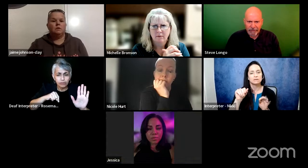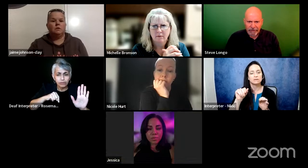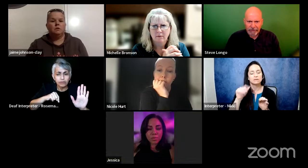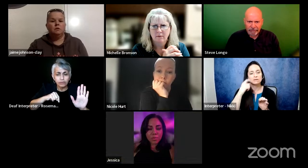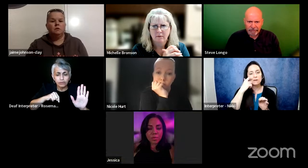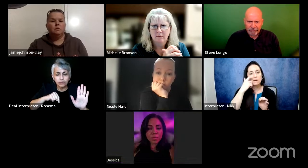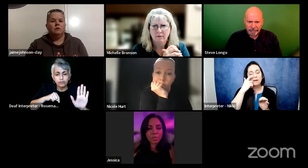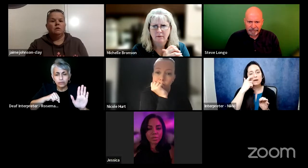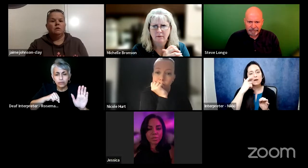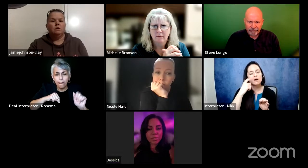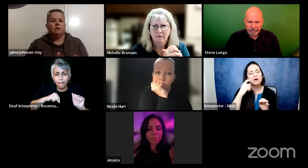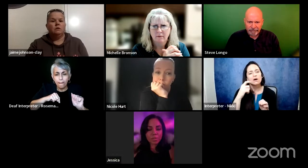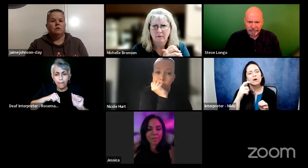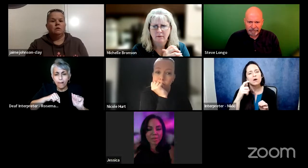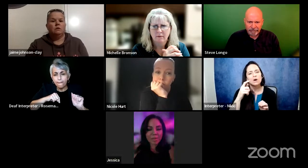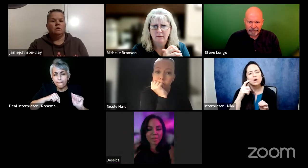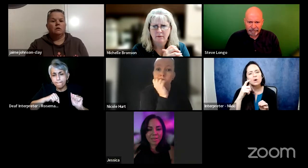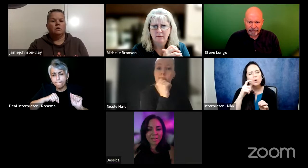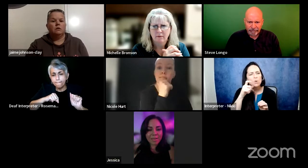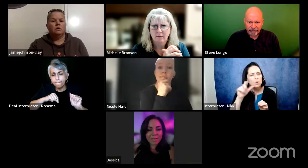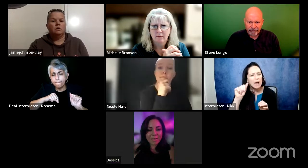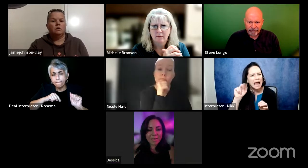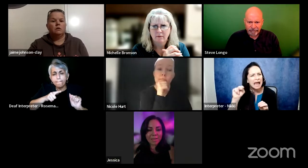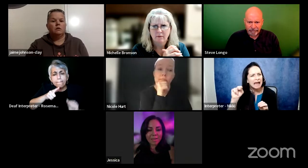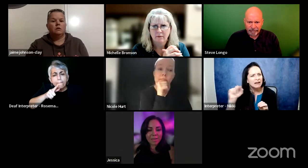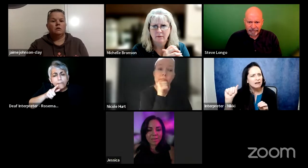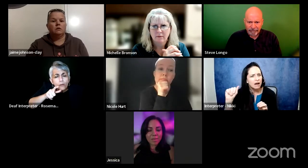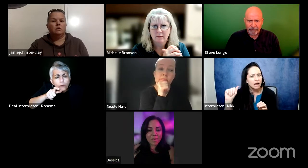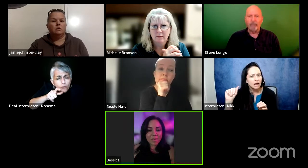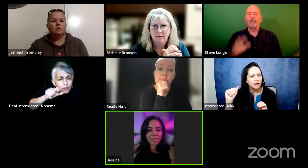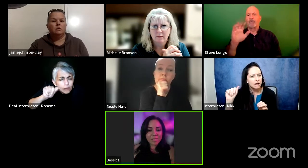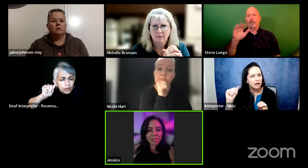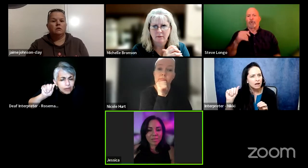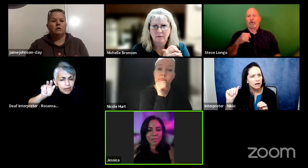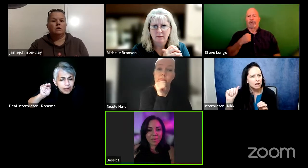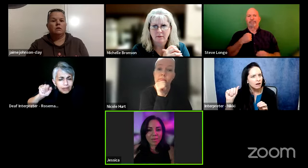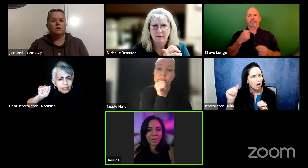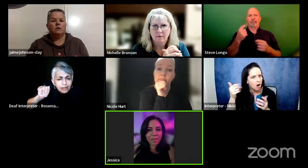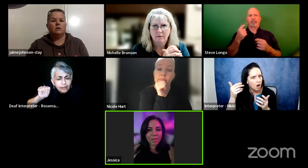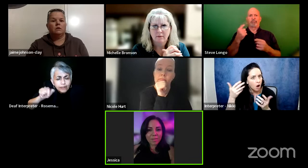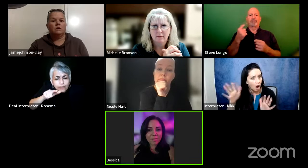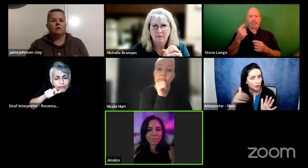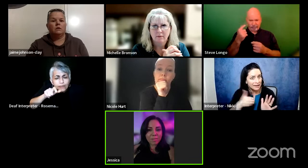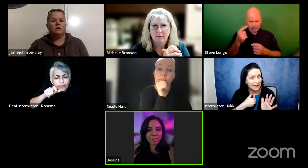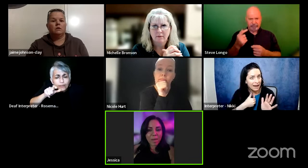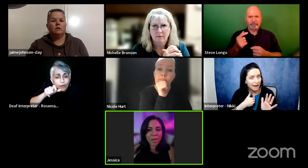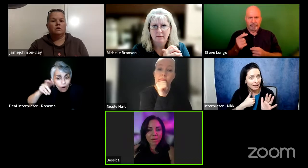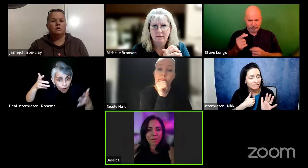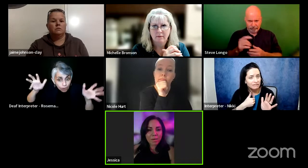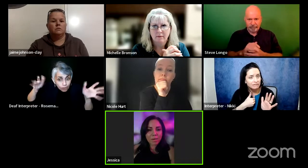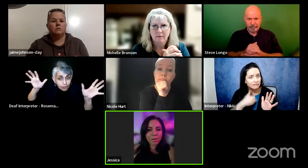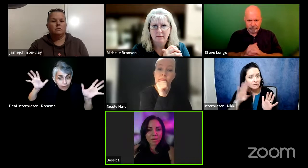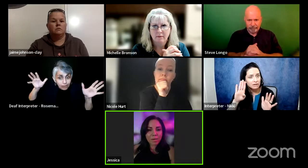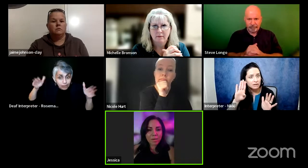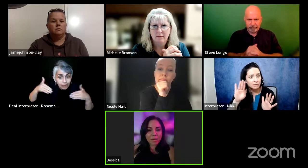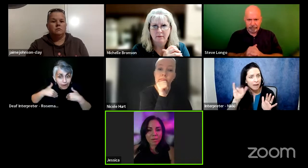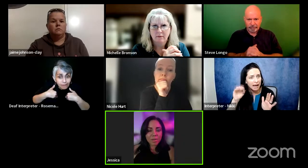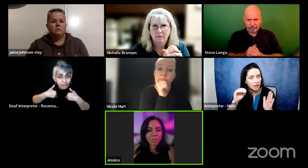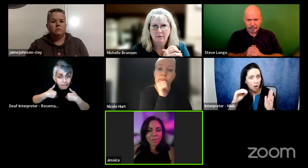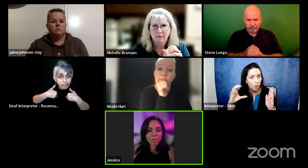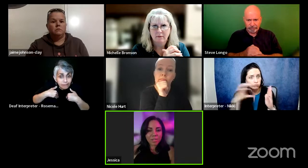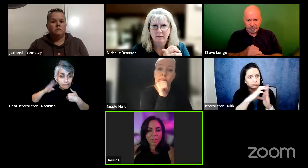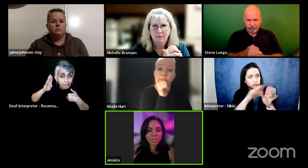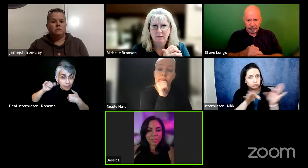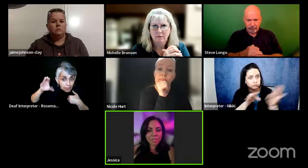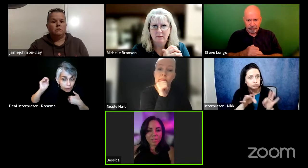Yes. So who is this person, Anna? Do we have like a bio about her or